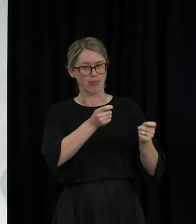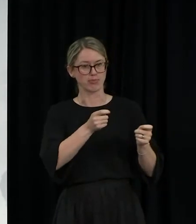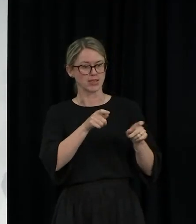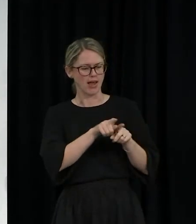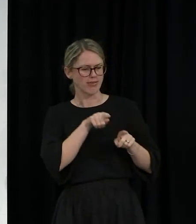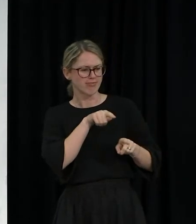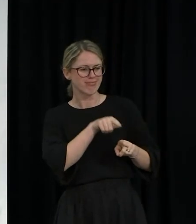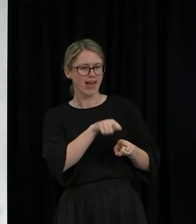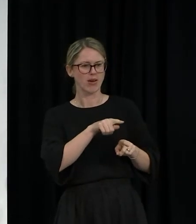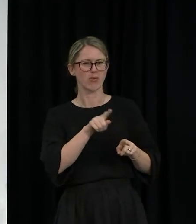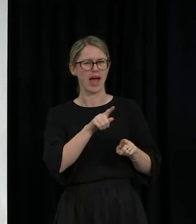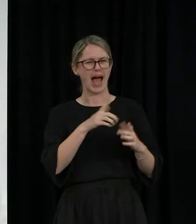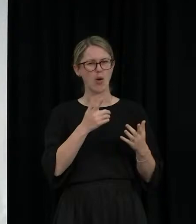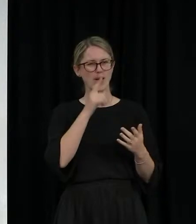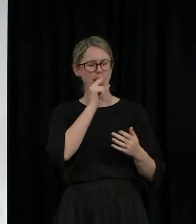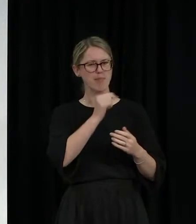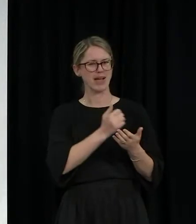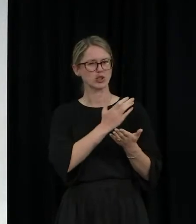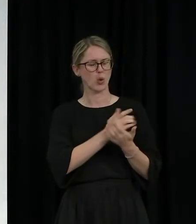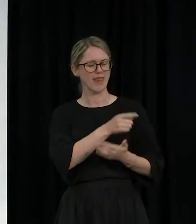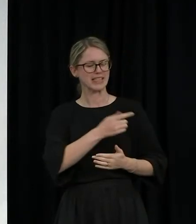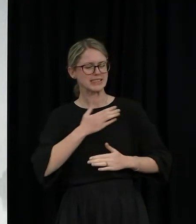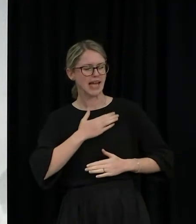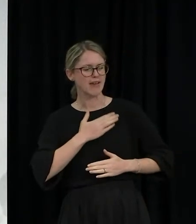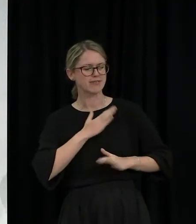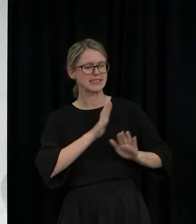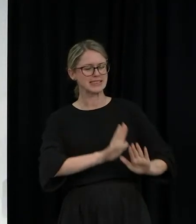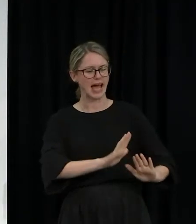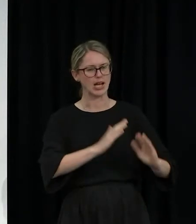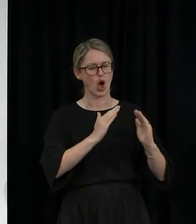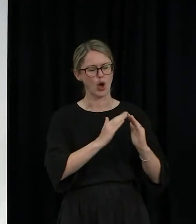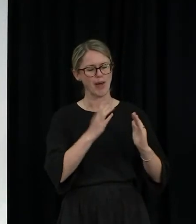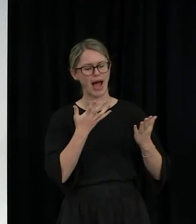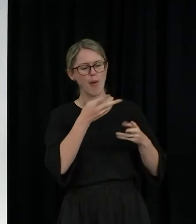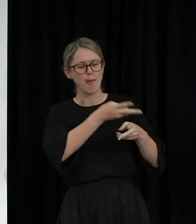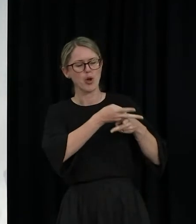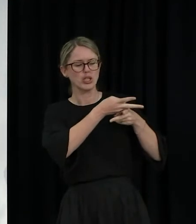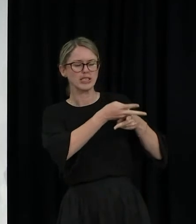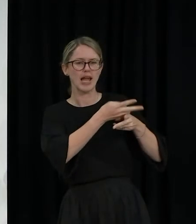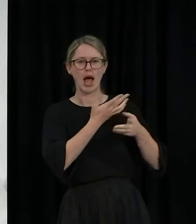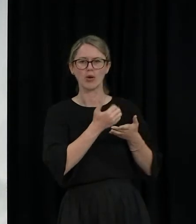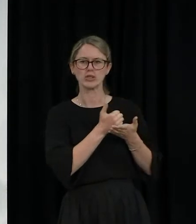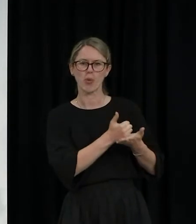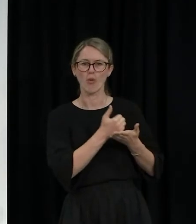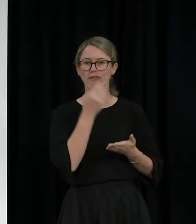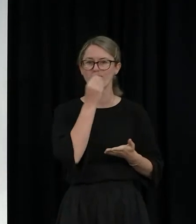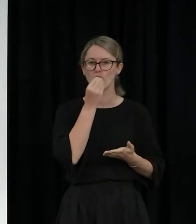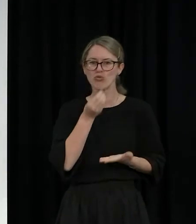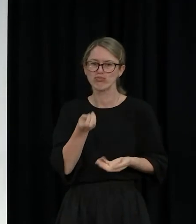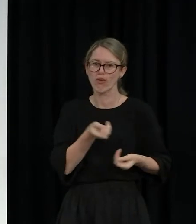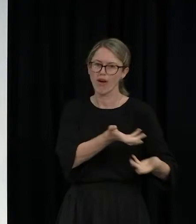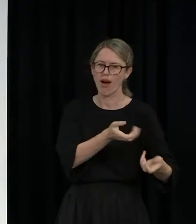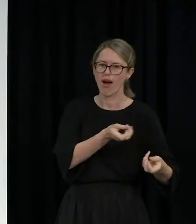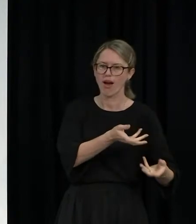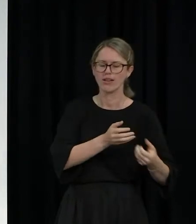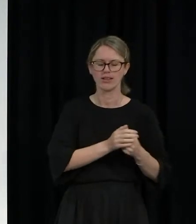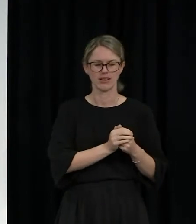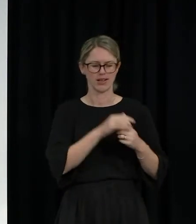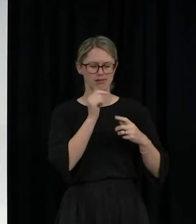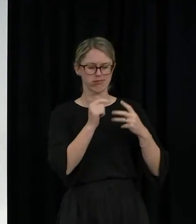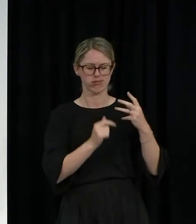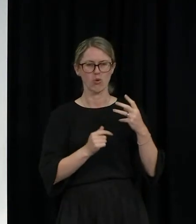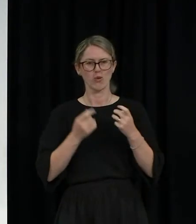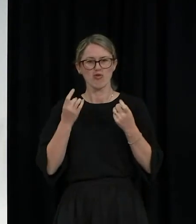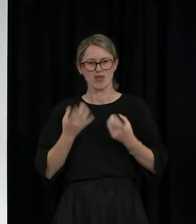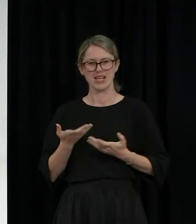is the appropriate security arrangement? How are they being monitored? How are they being supported in terms of food and provisions? So all of those